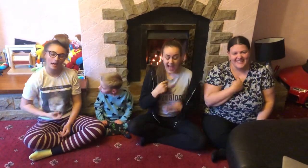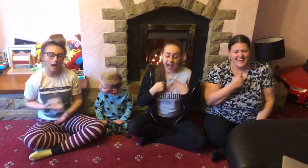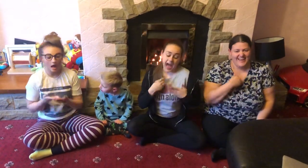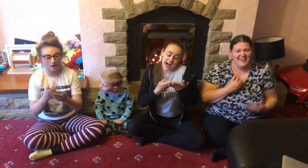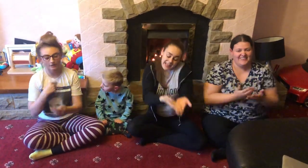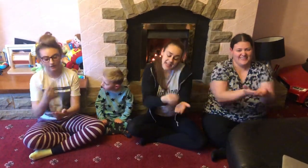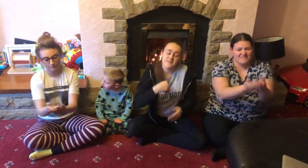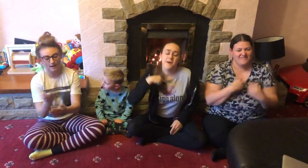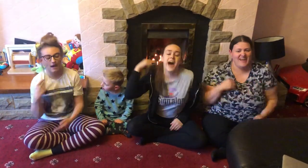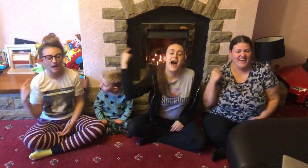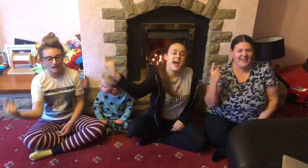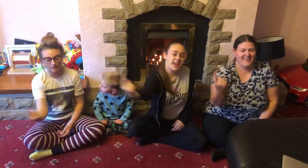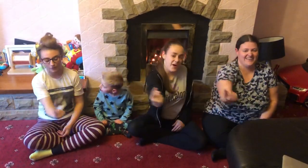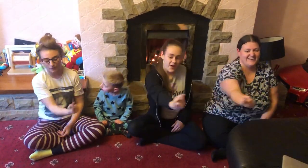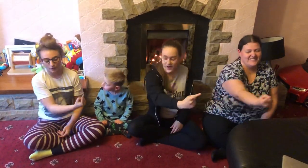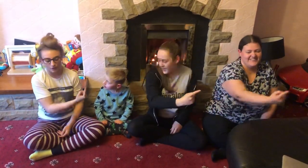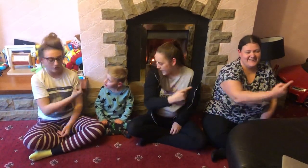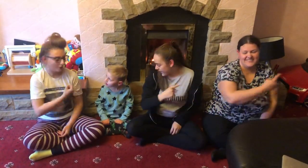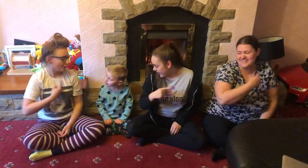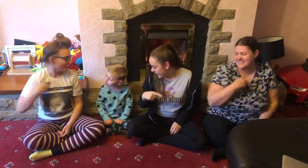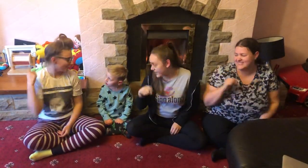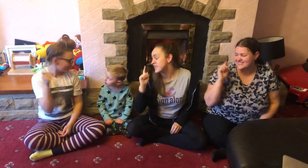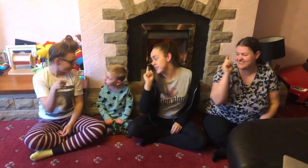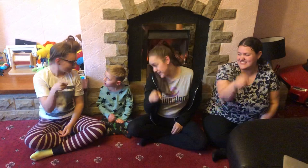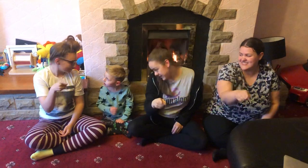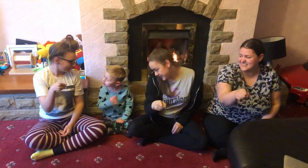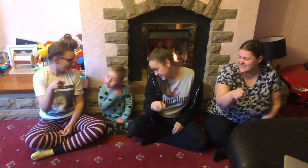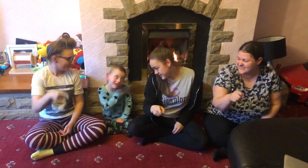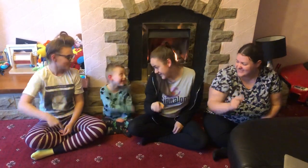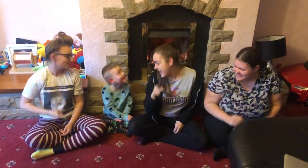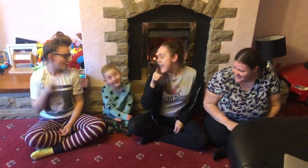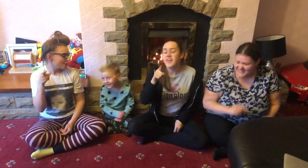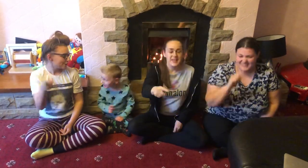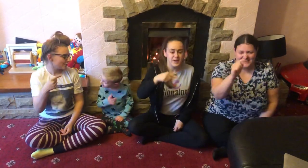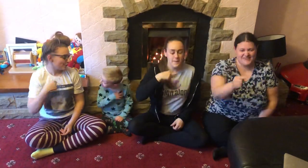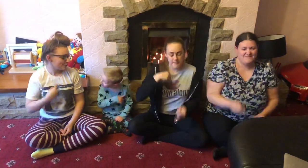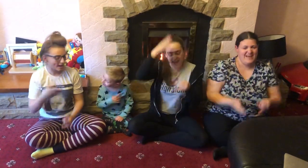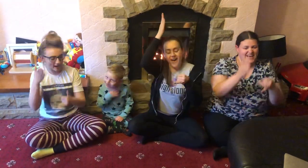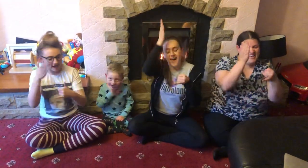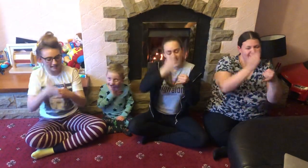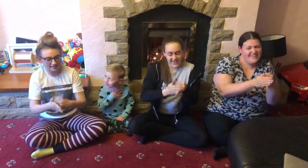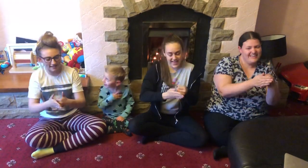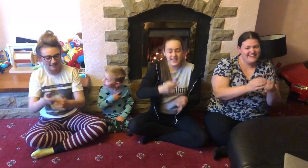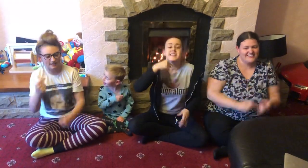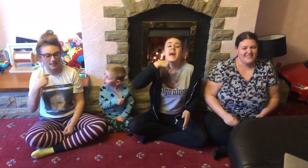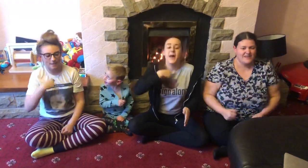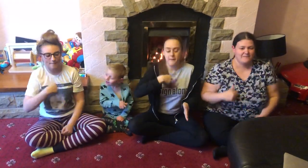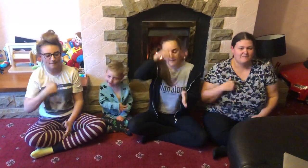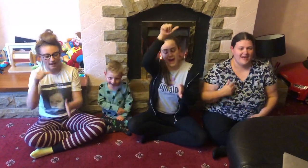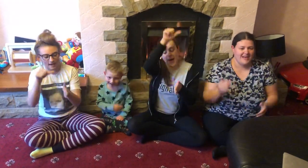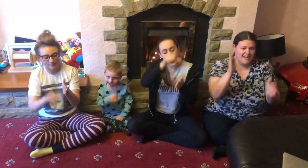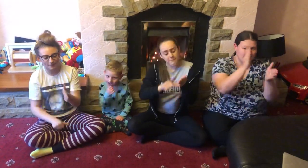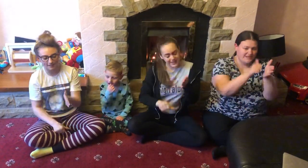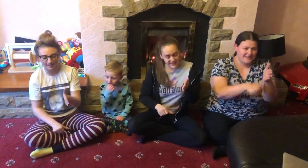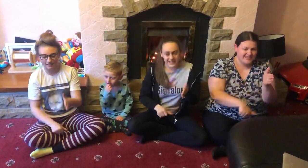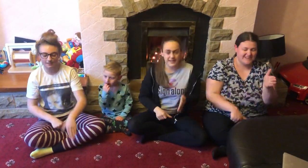I give my all to you. You're my end and my beginning.